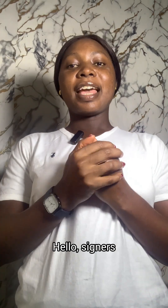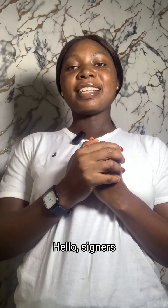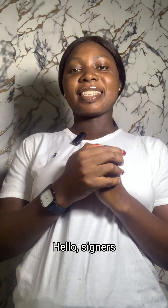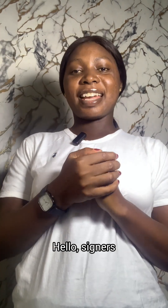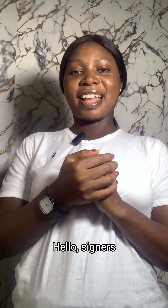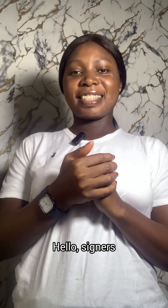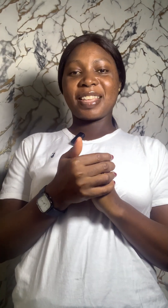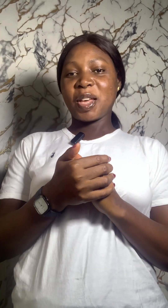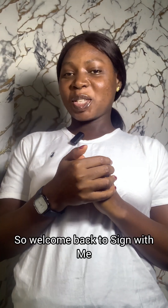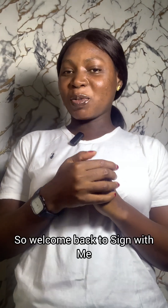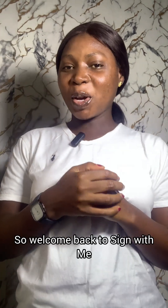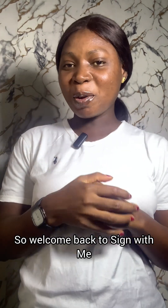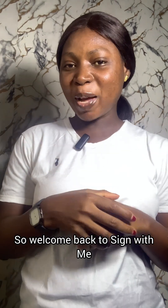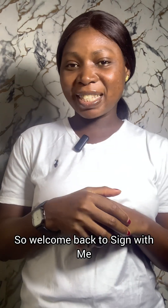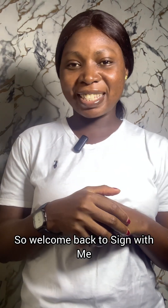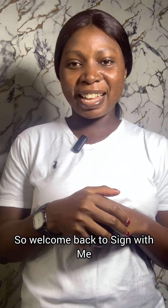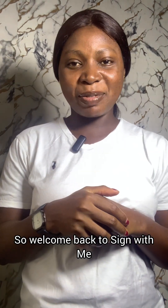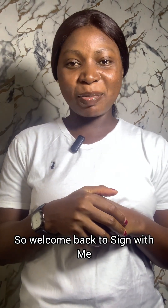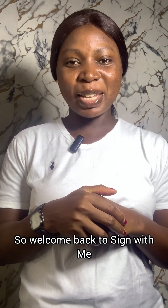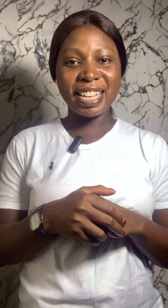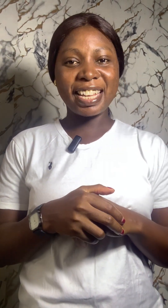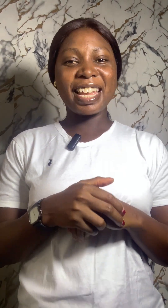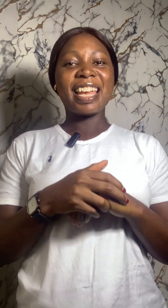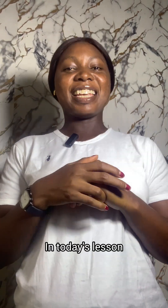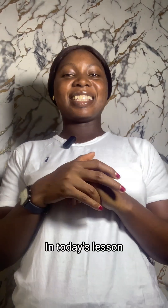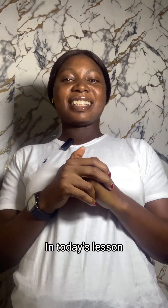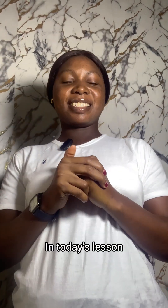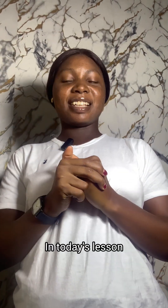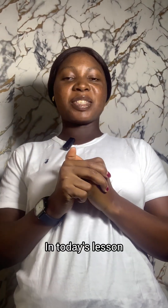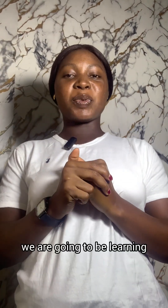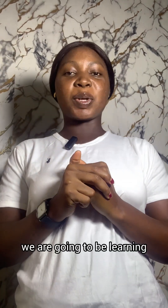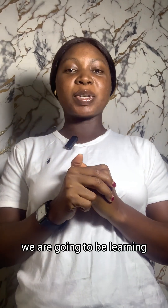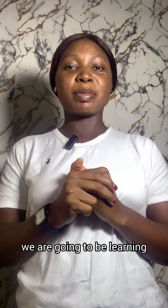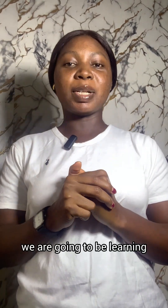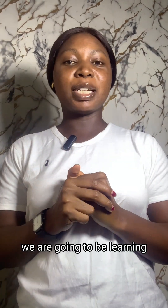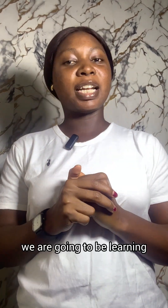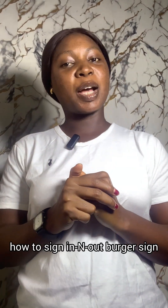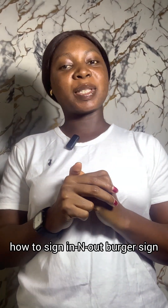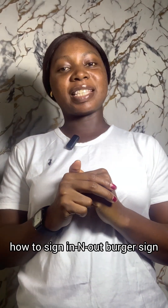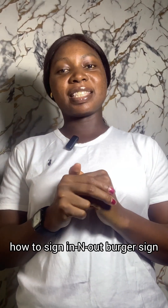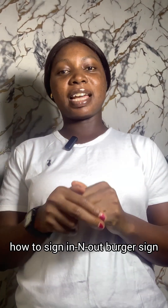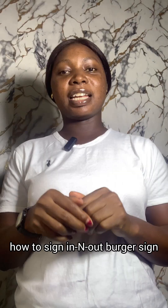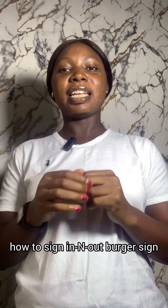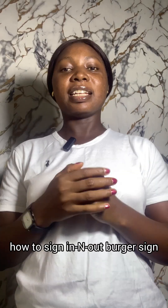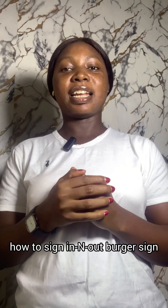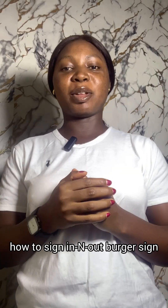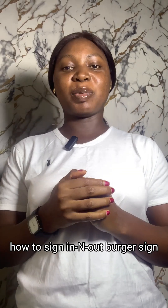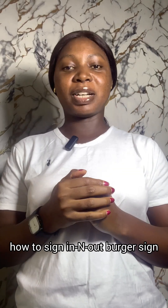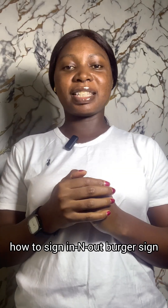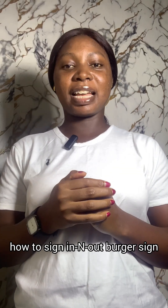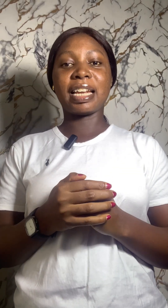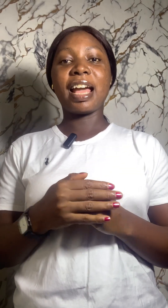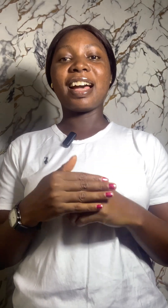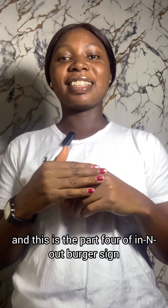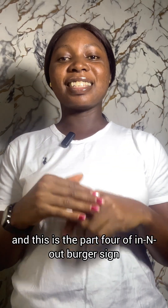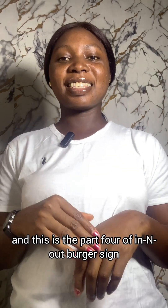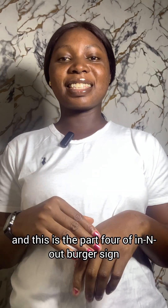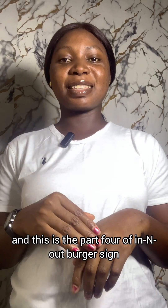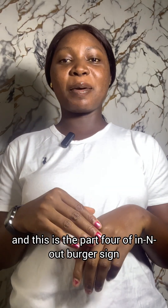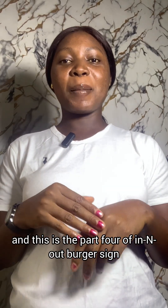Hello signers, so welcome back to Sign With Me. In today's lesson we are going to be learning how to sign in and out burger sign, and this is the